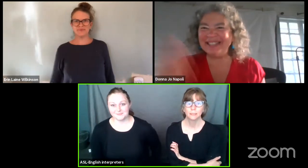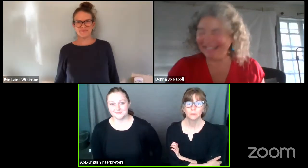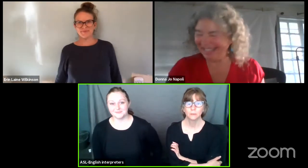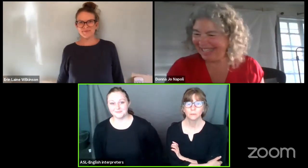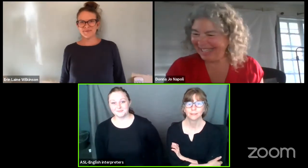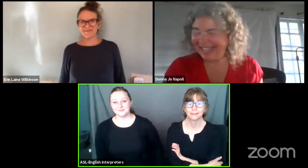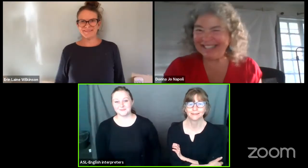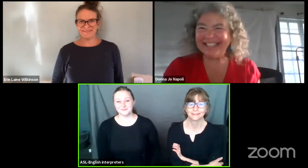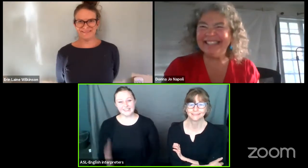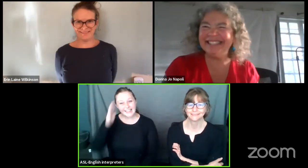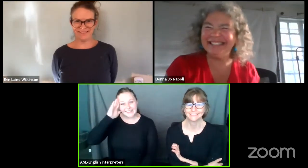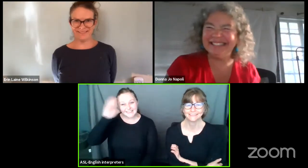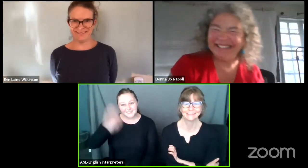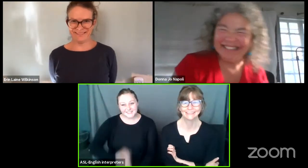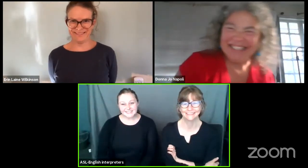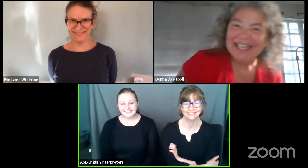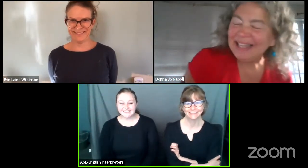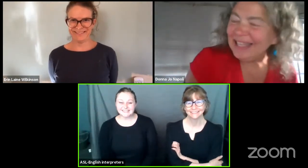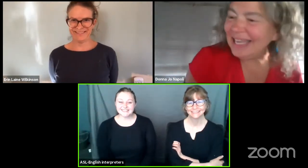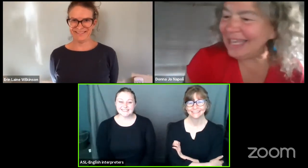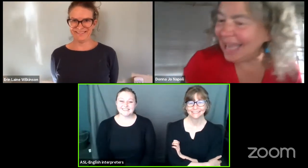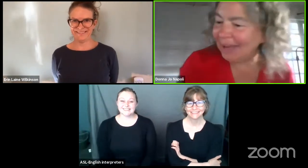Hello. Hello.